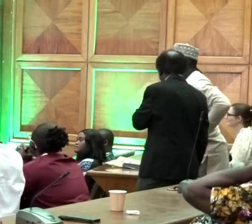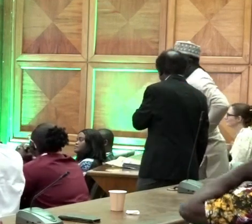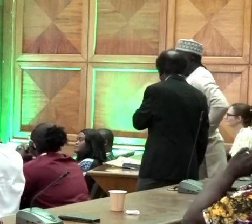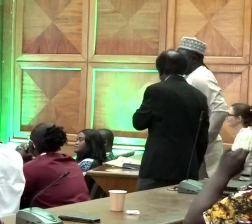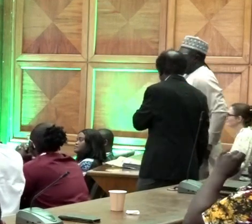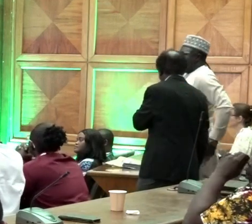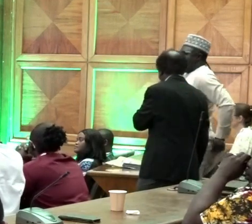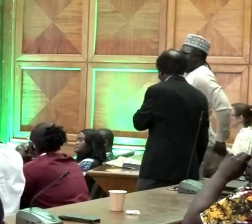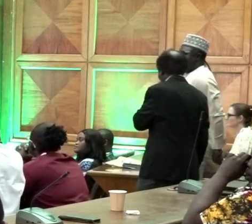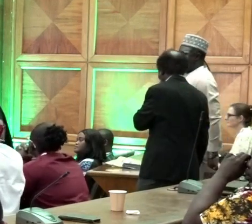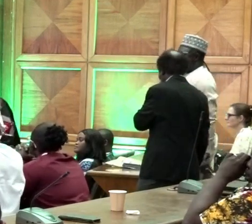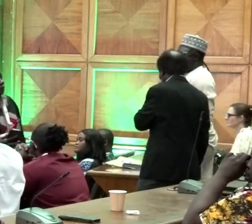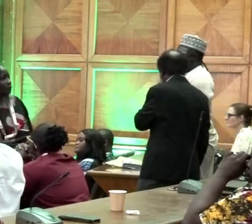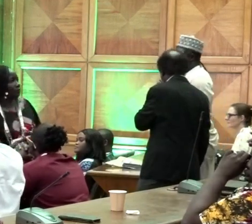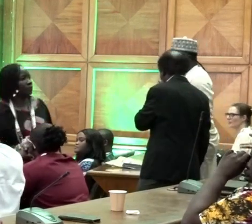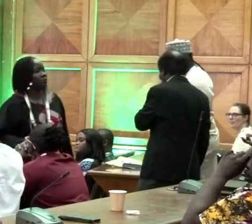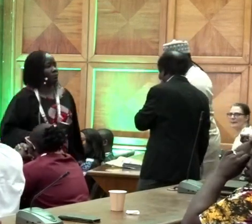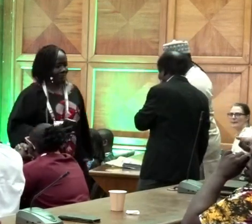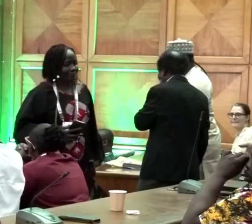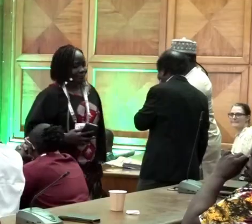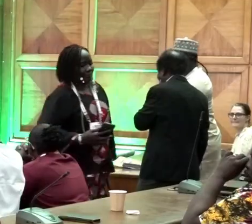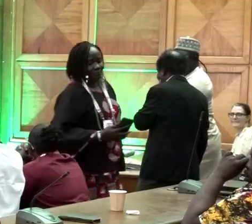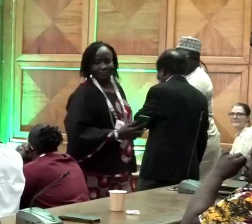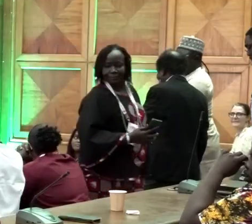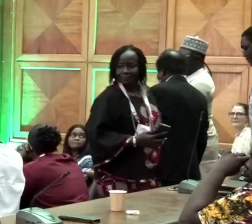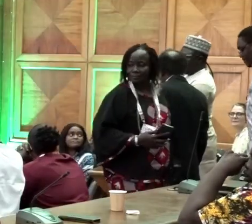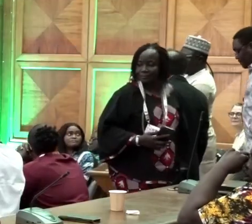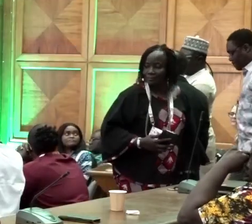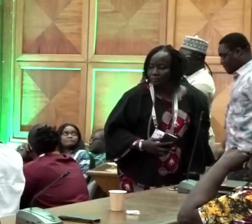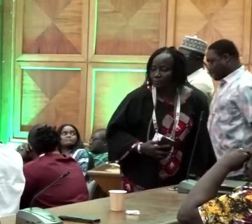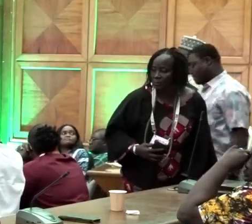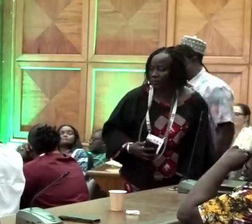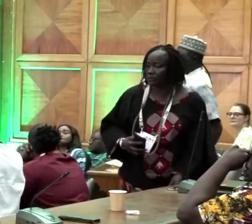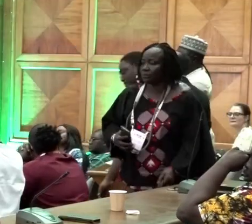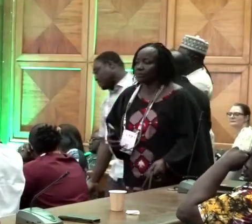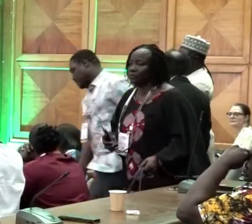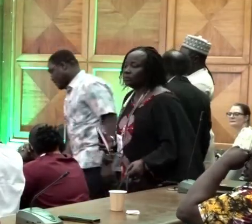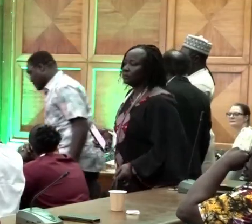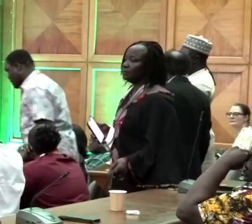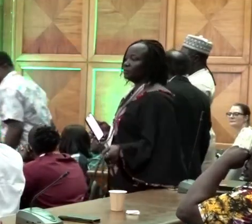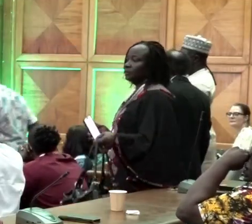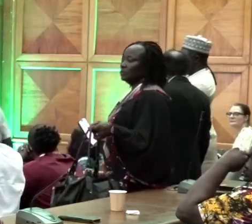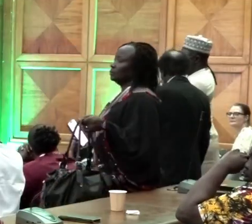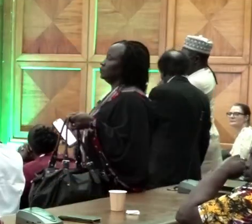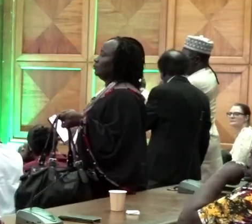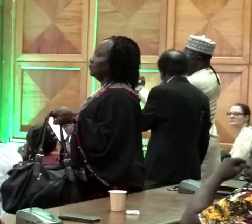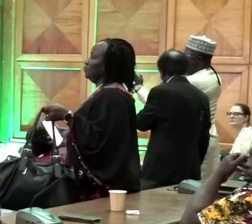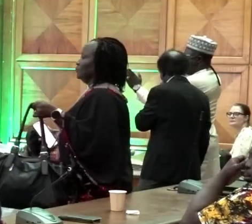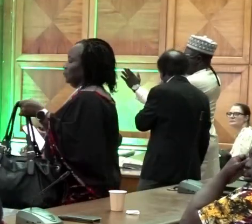much. My name is Ochonye Gulemye, and I work with Heartland Alliance in Nigeria.